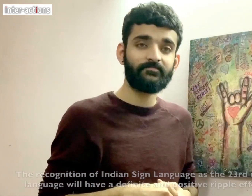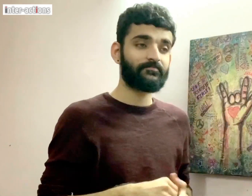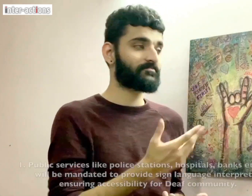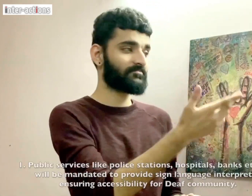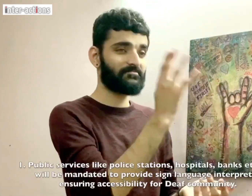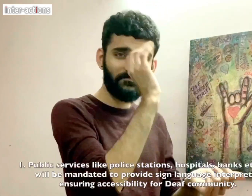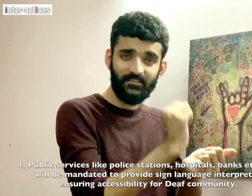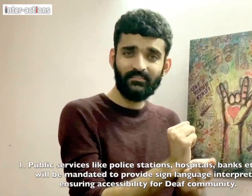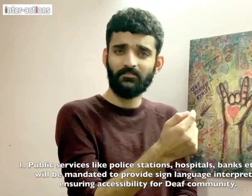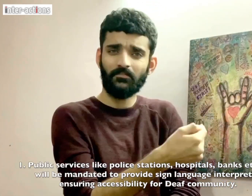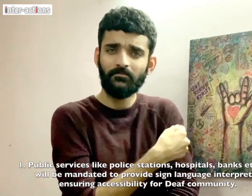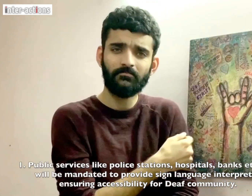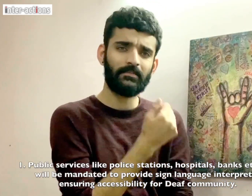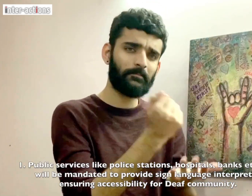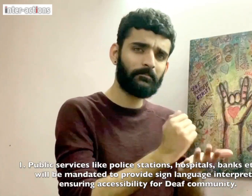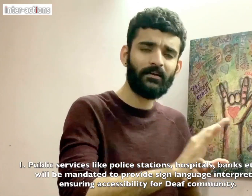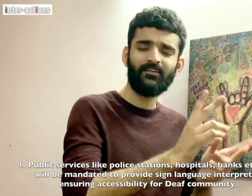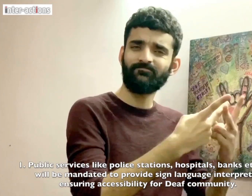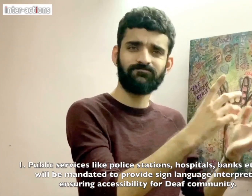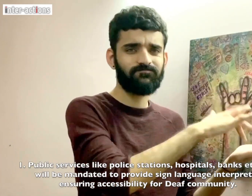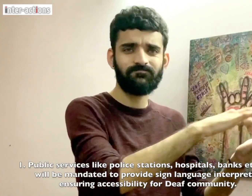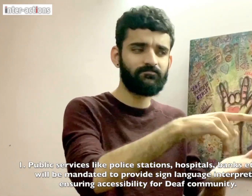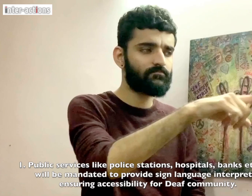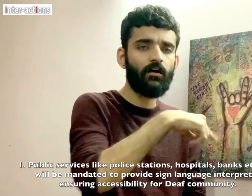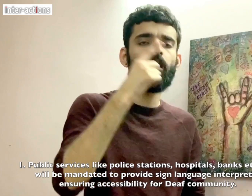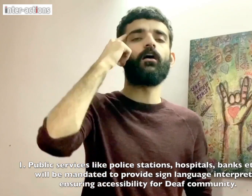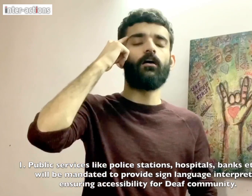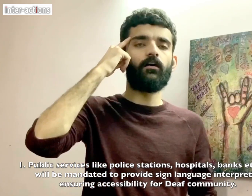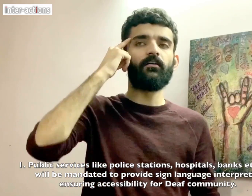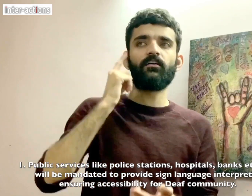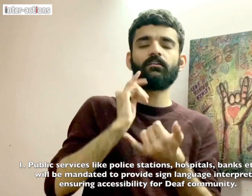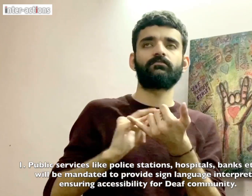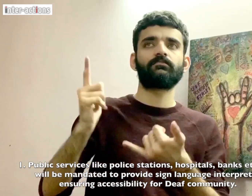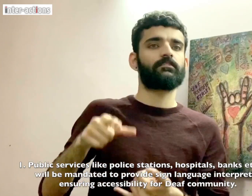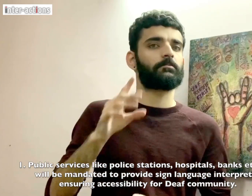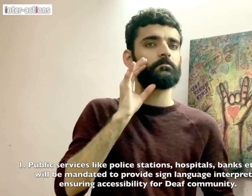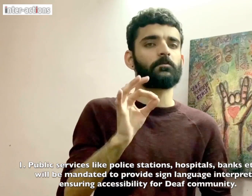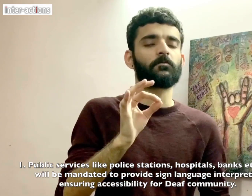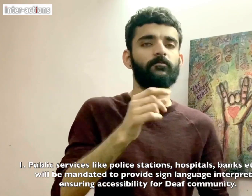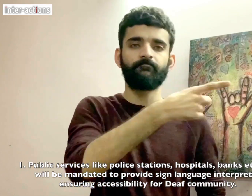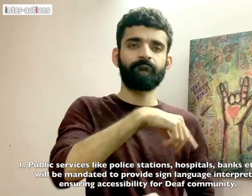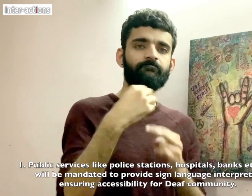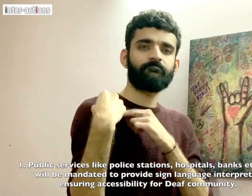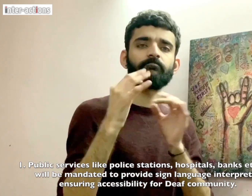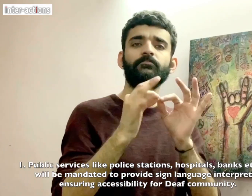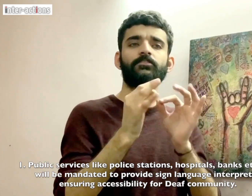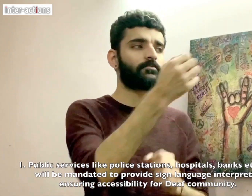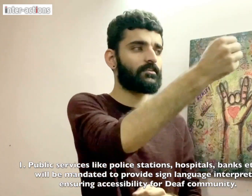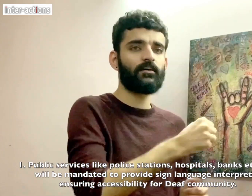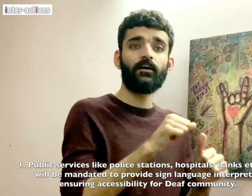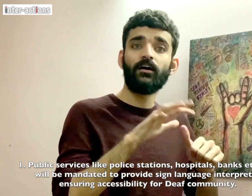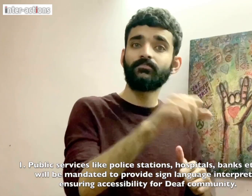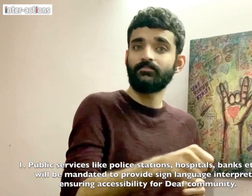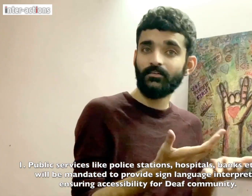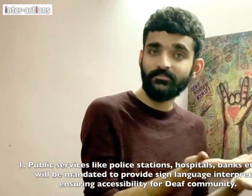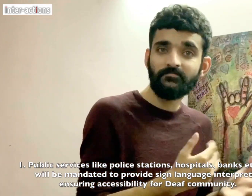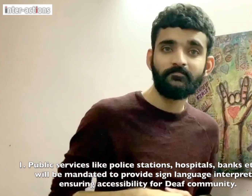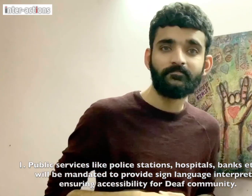effects. 1. Public service like police stations, hospitals, banks, etc. will be mandated to provide sign language interpreters, ensuring accessibility for the